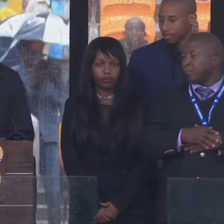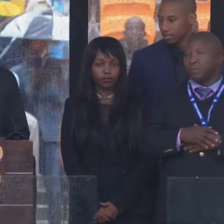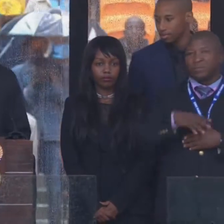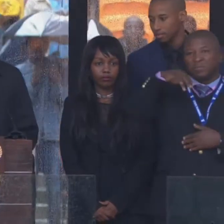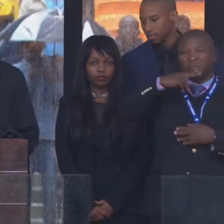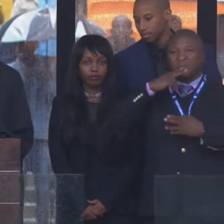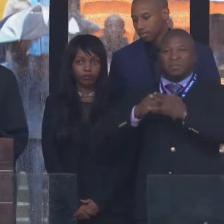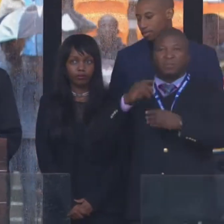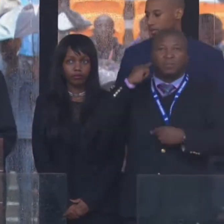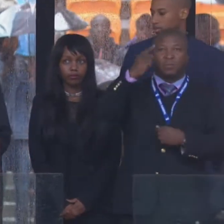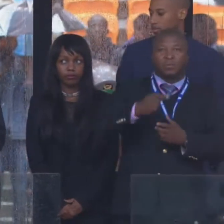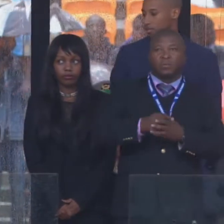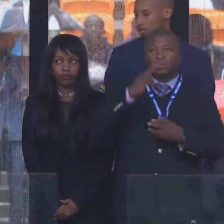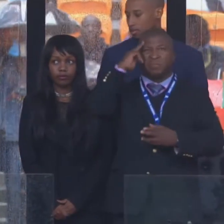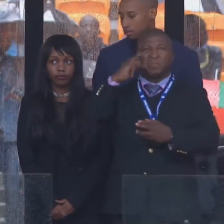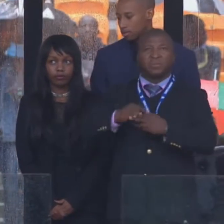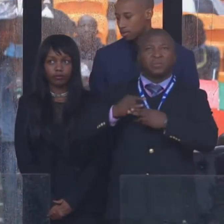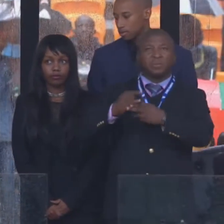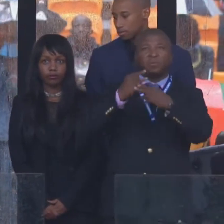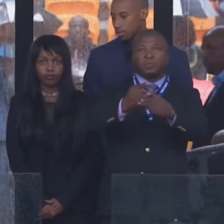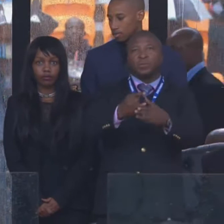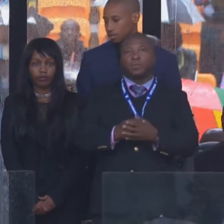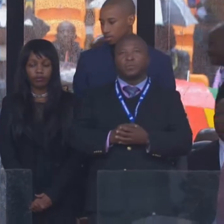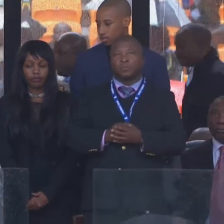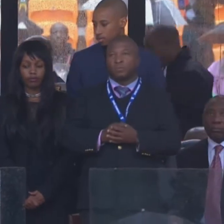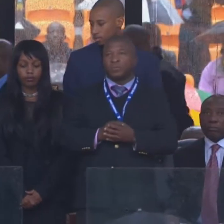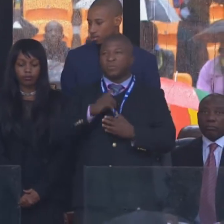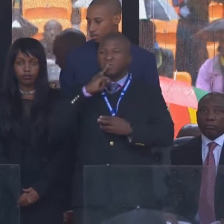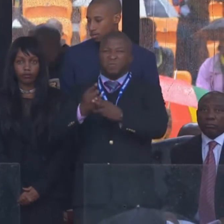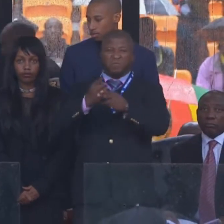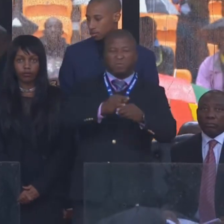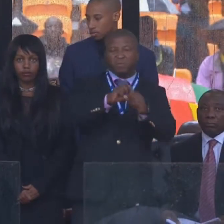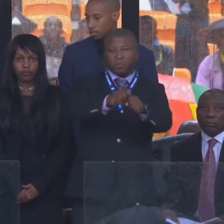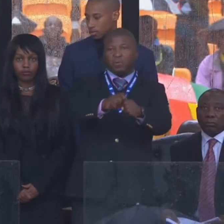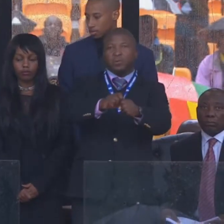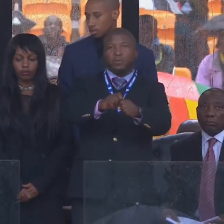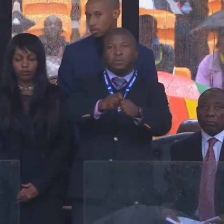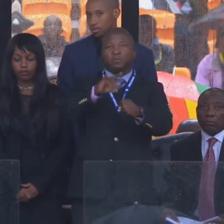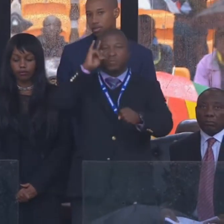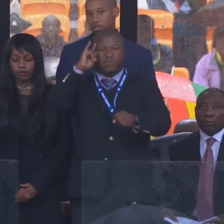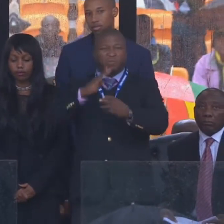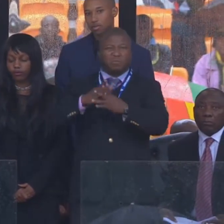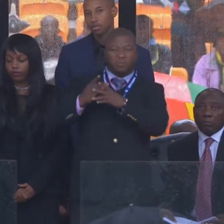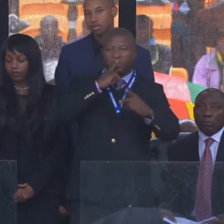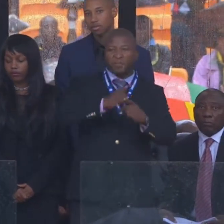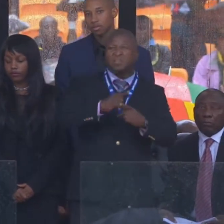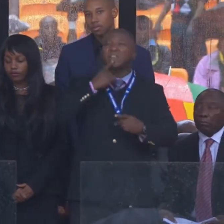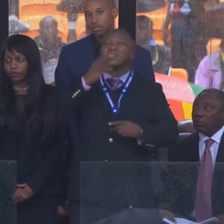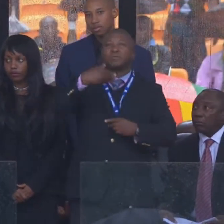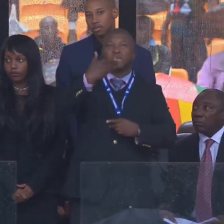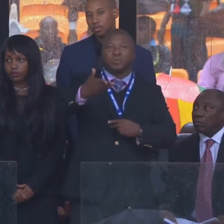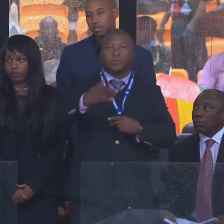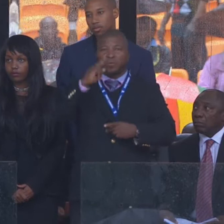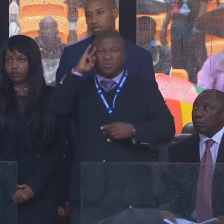Madiba, they say, you are a brilliant man. You retort, Govan Mbeki was brilliant too. They say, you